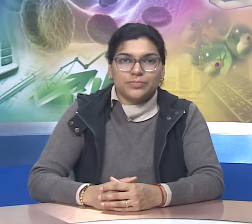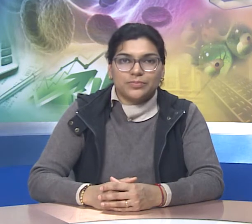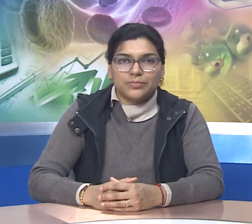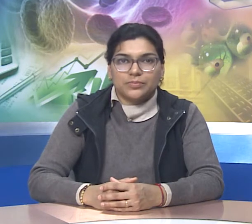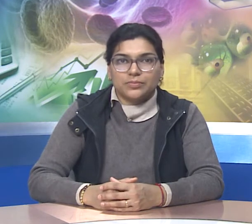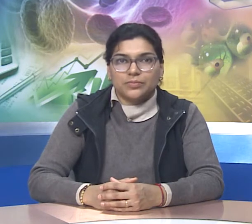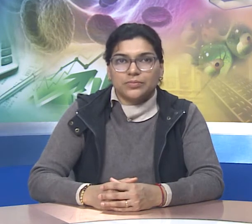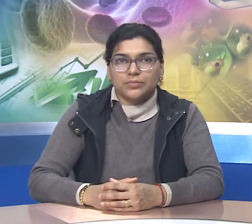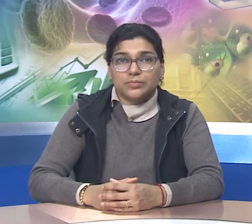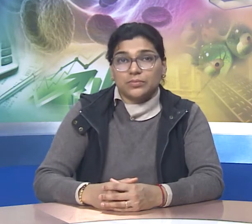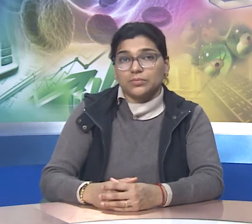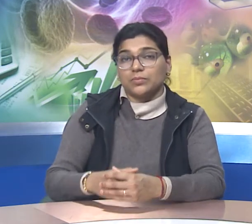great help.